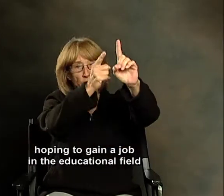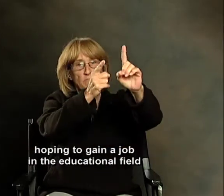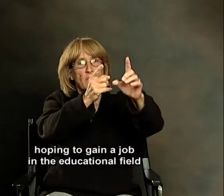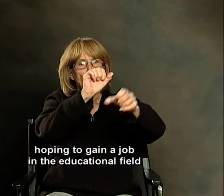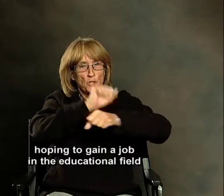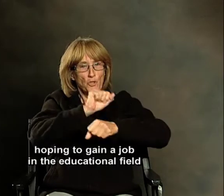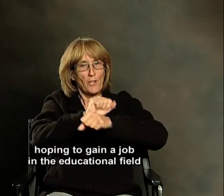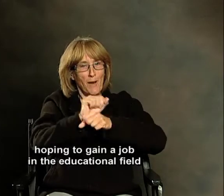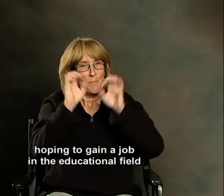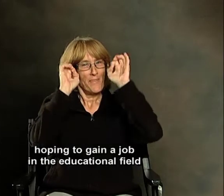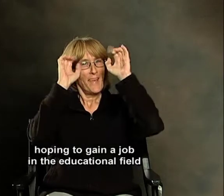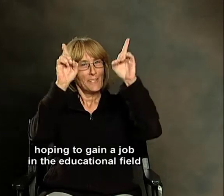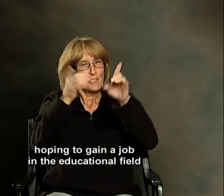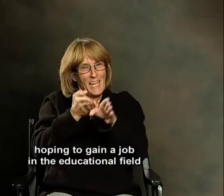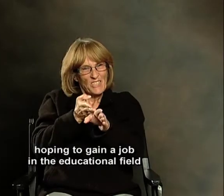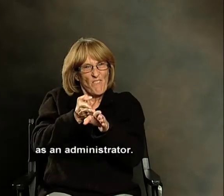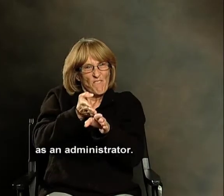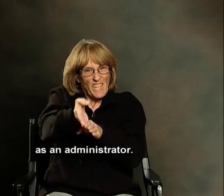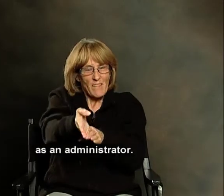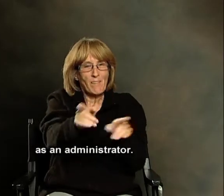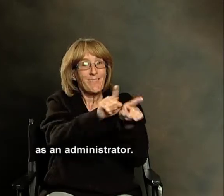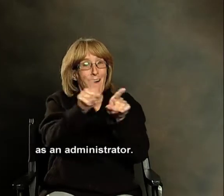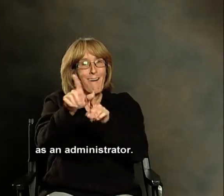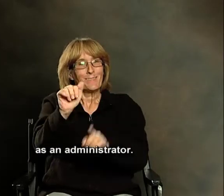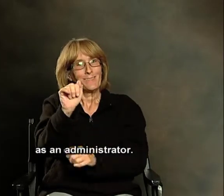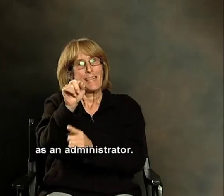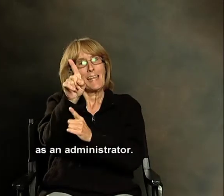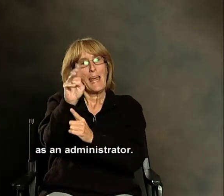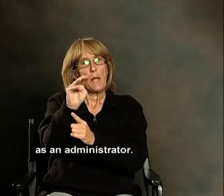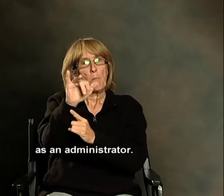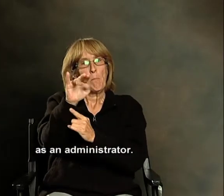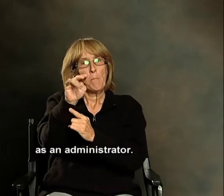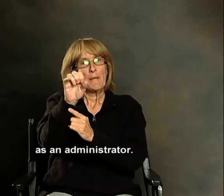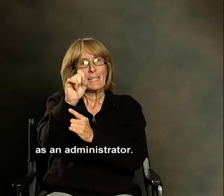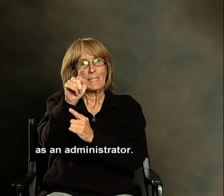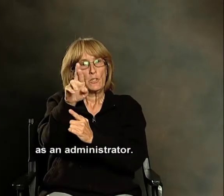the educational field as an administrator.